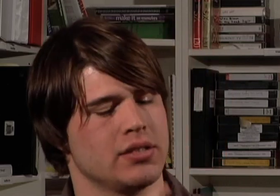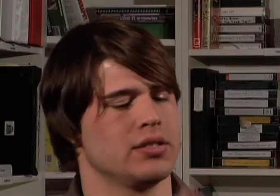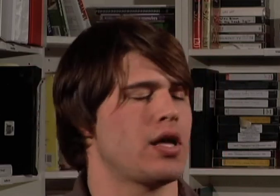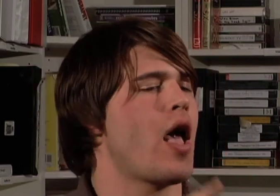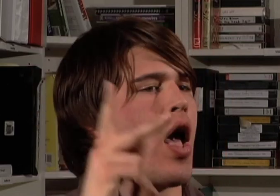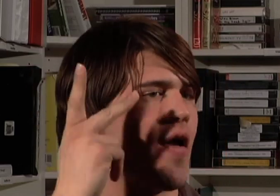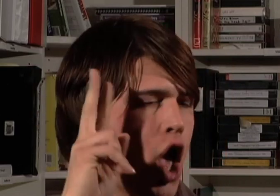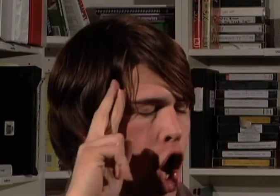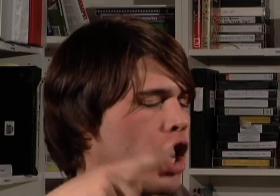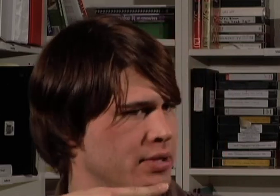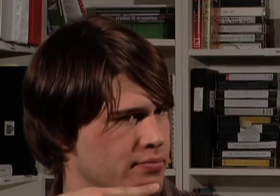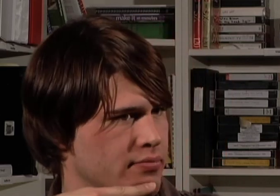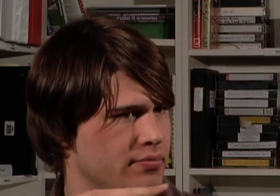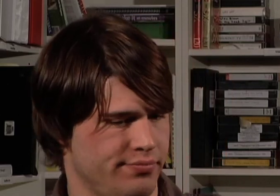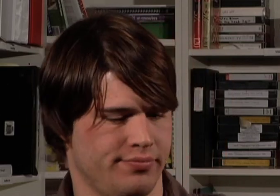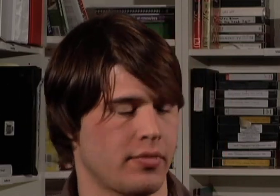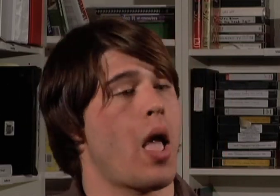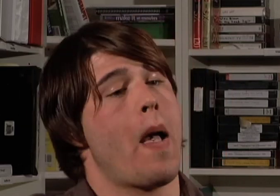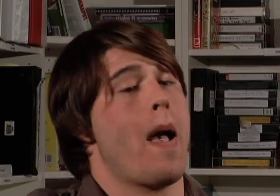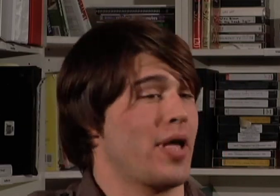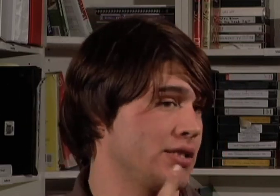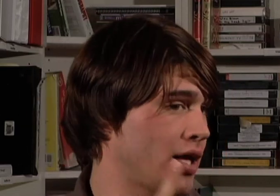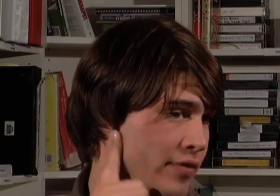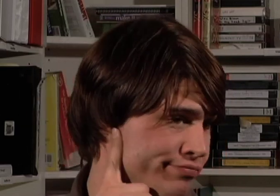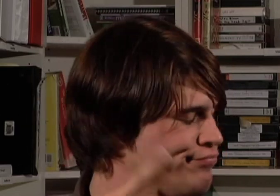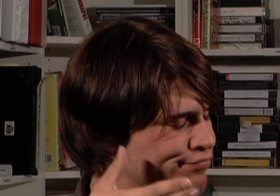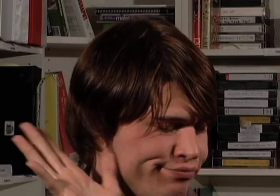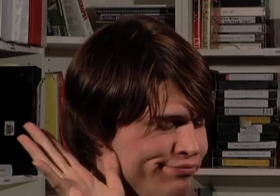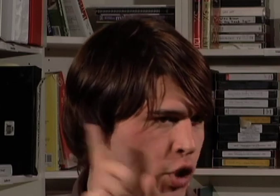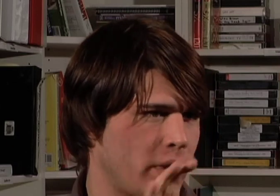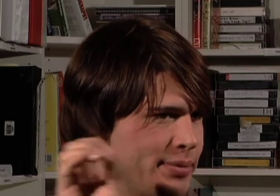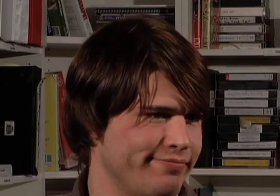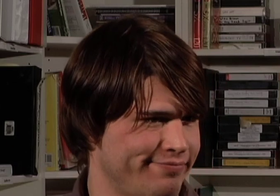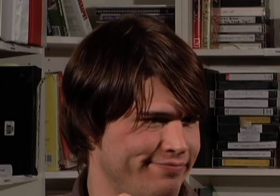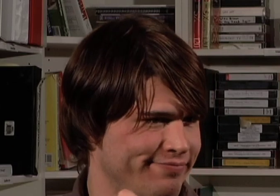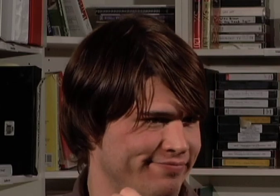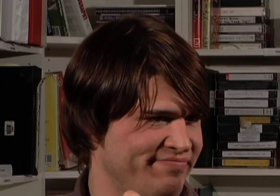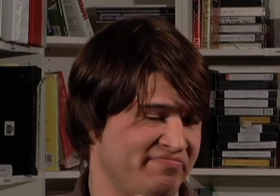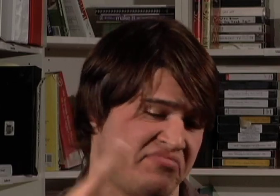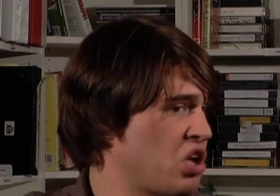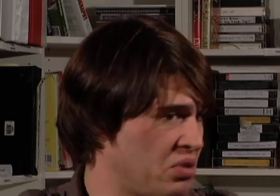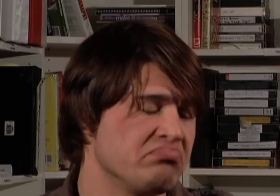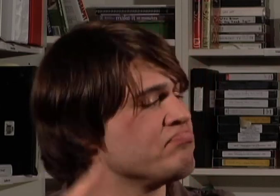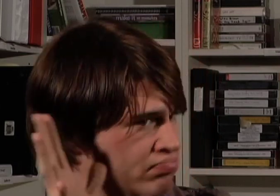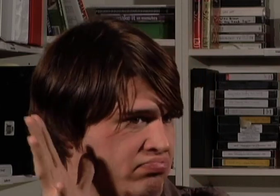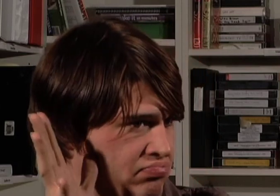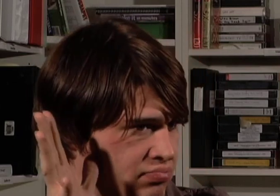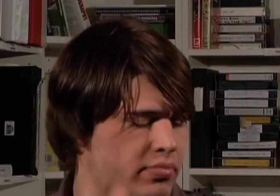which means that I have deafness and retinitis pigmentosa. My deafness, I have no hearing whatsoever. I was born